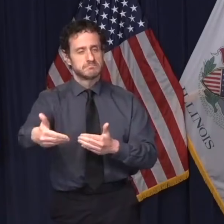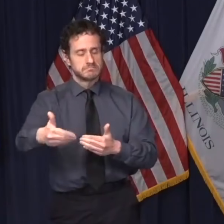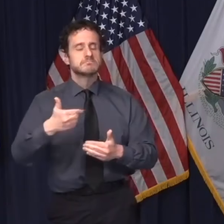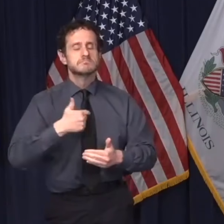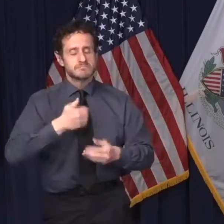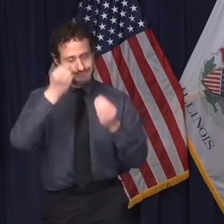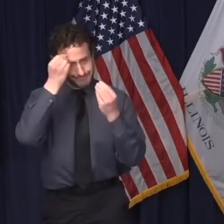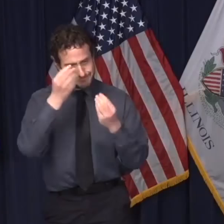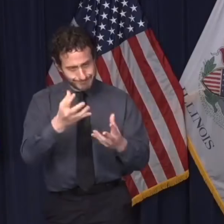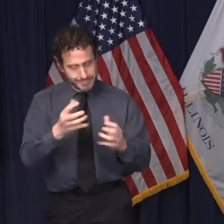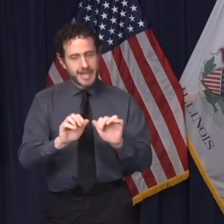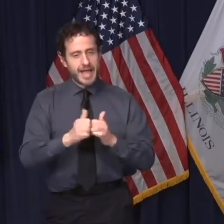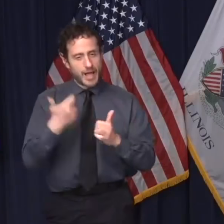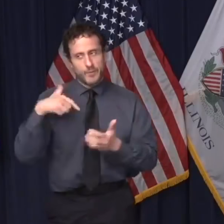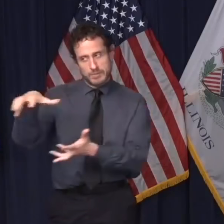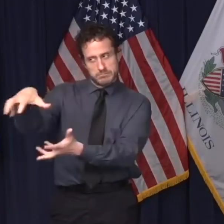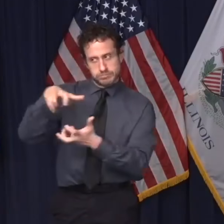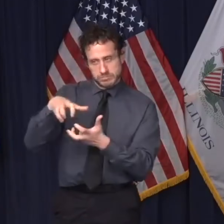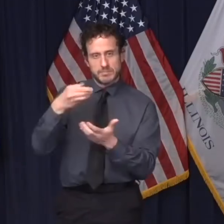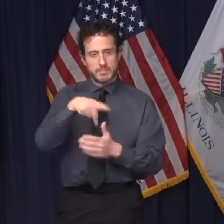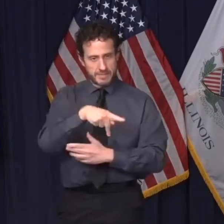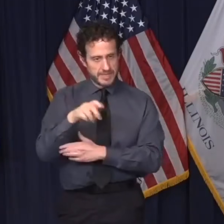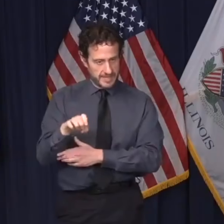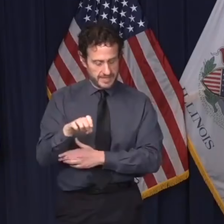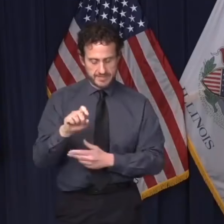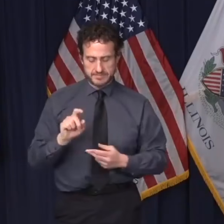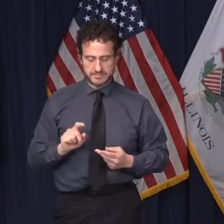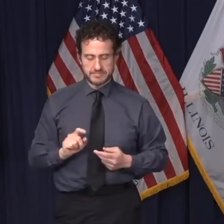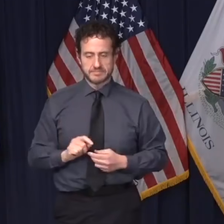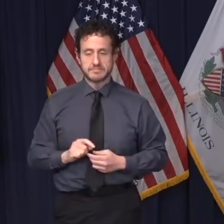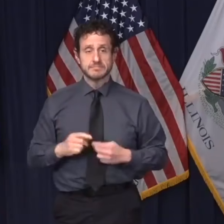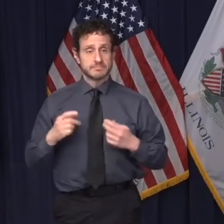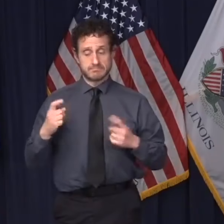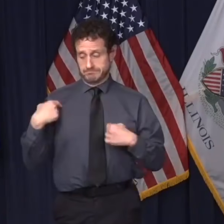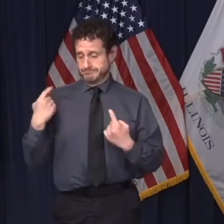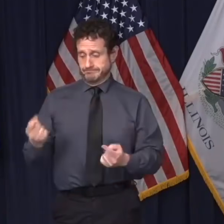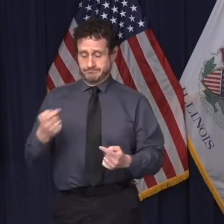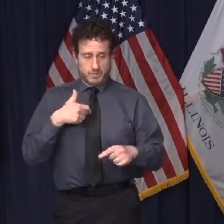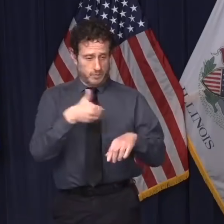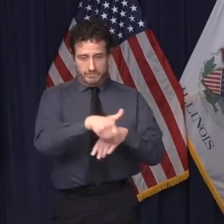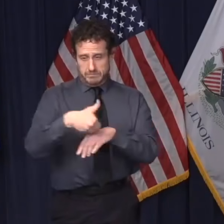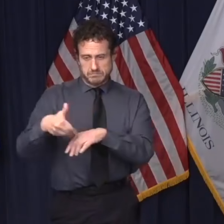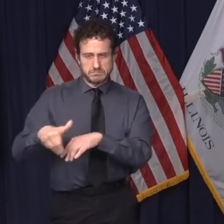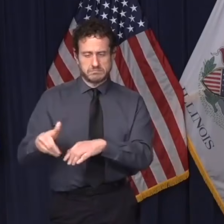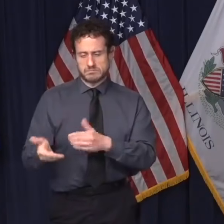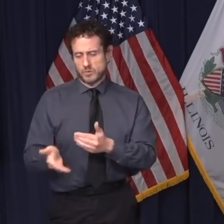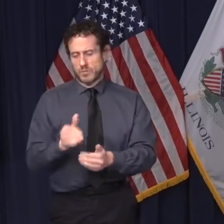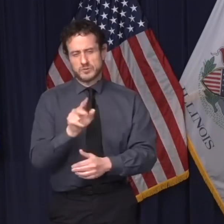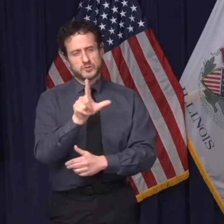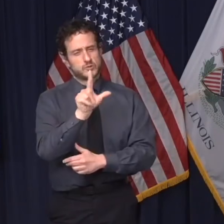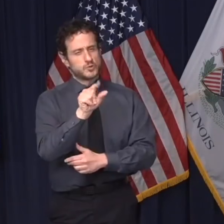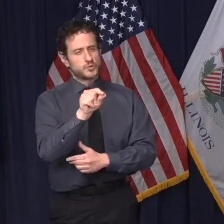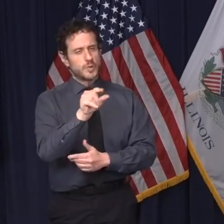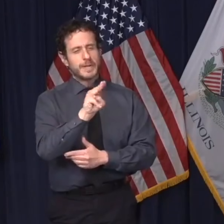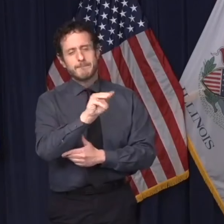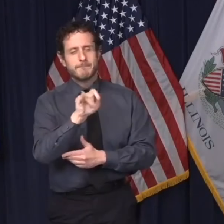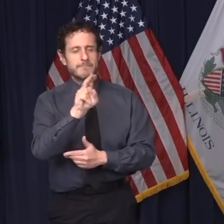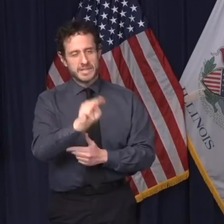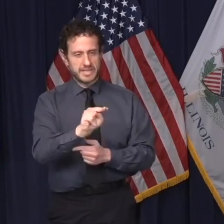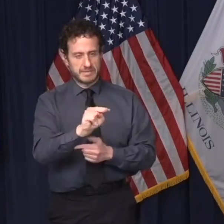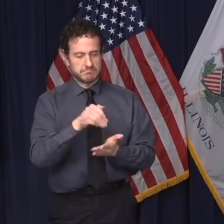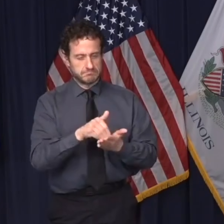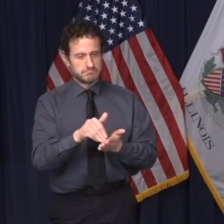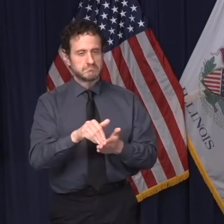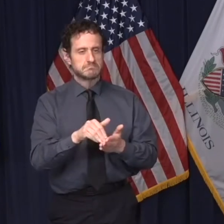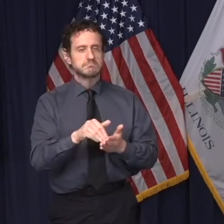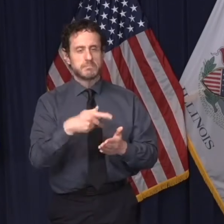ongoing sourcing of PPE. We've now distributed nearly 20 million items of PPE